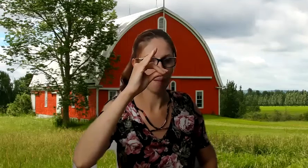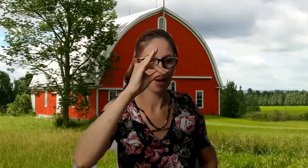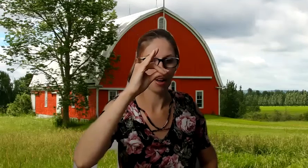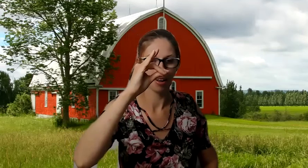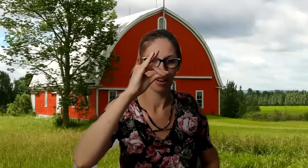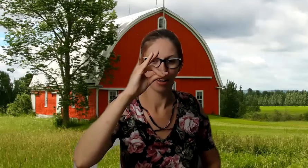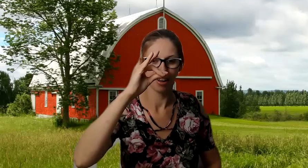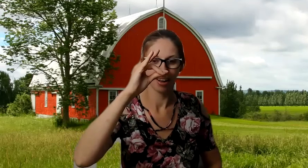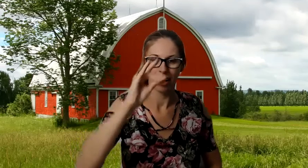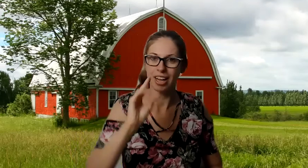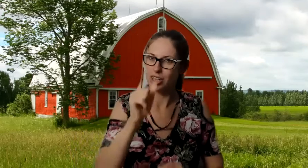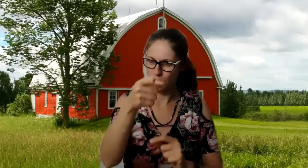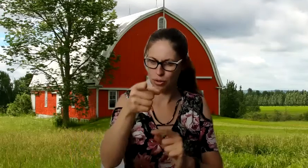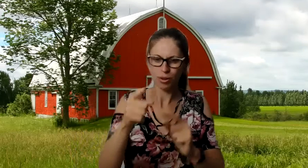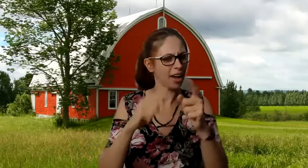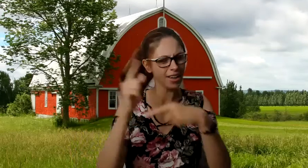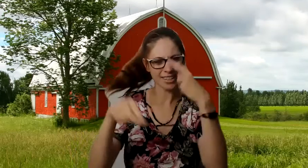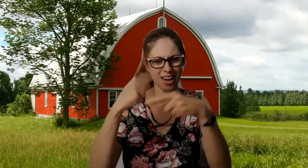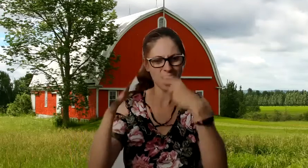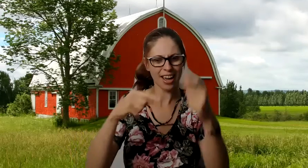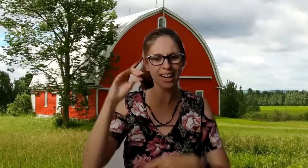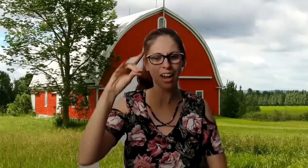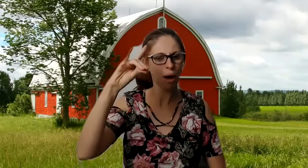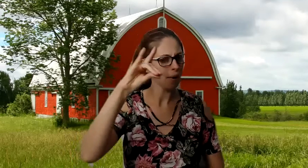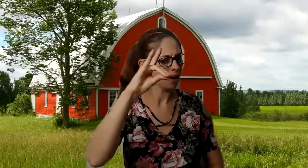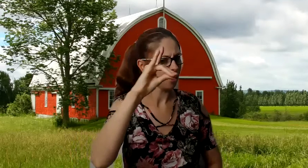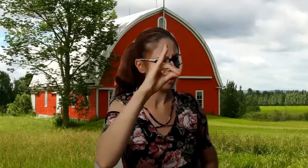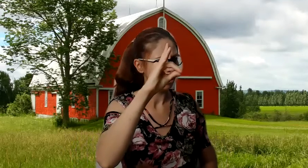llama. Can you guys sign llama?